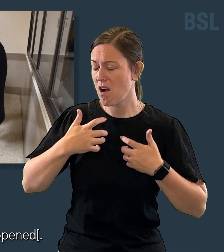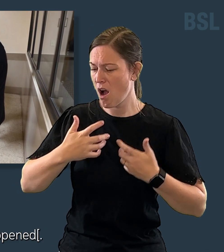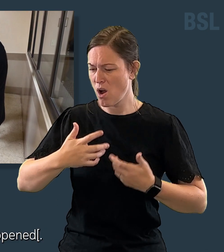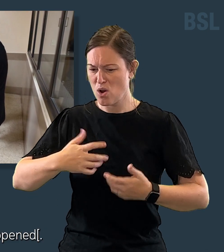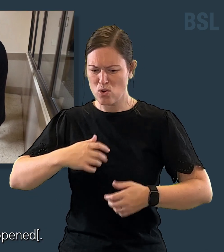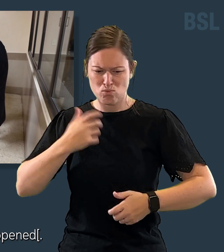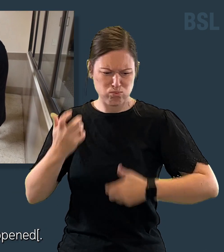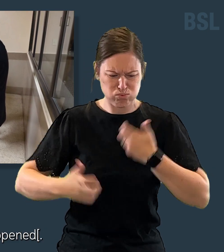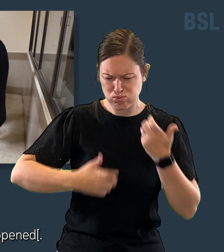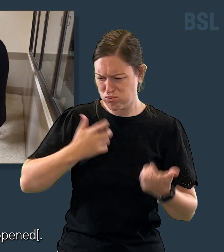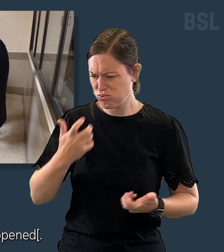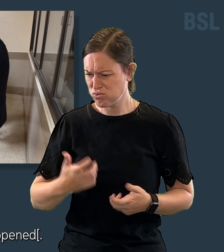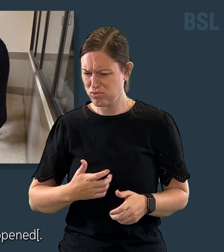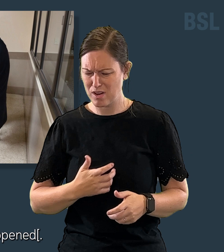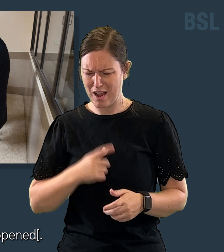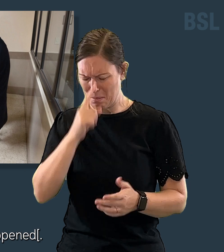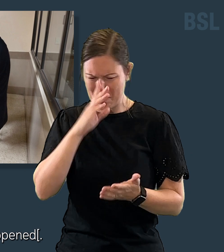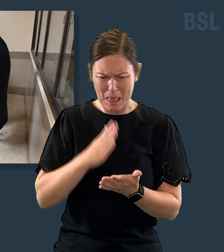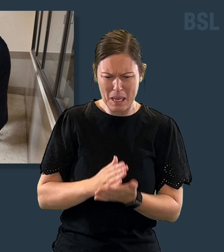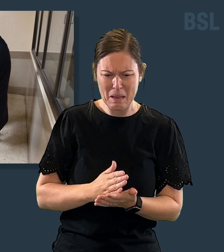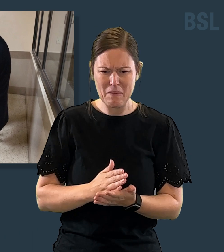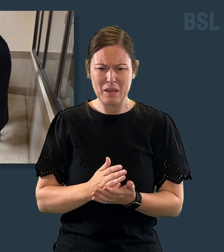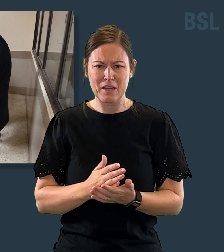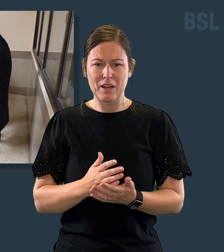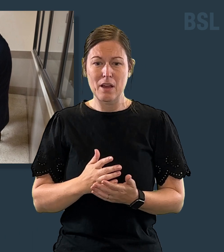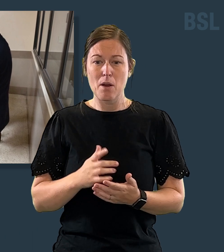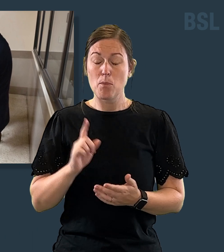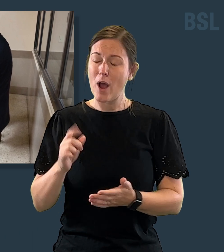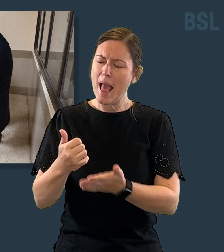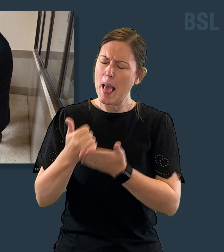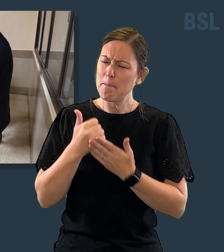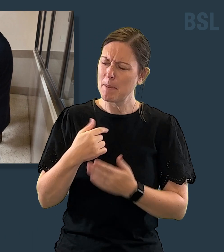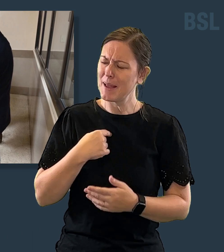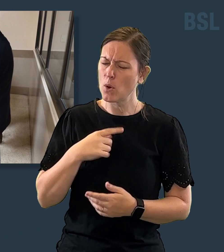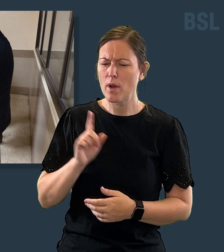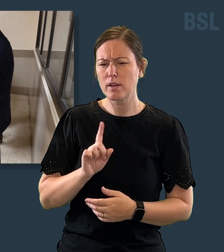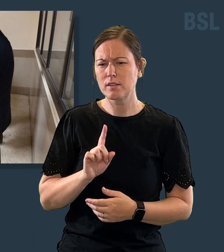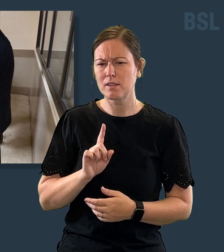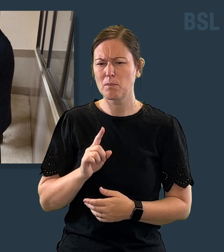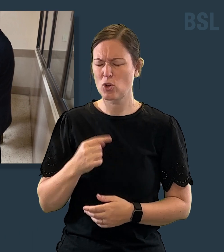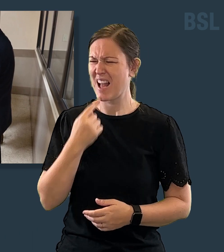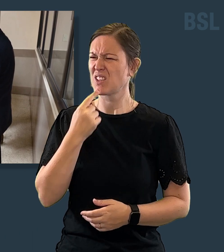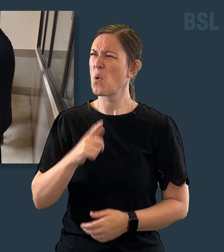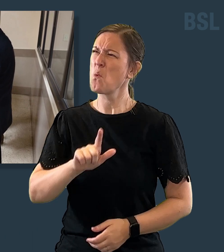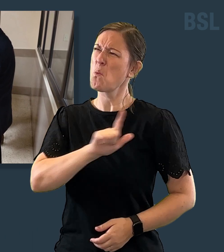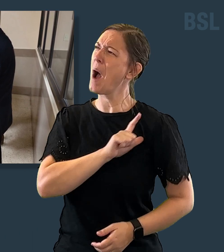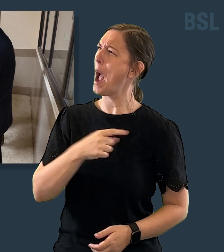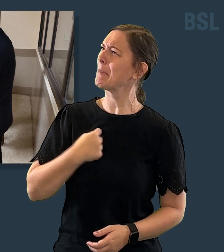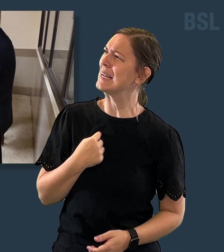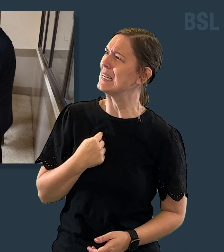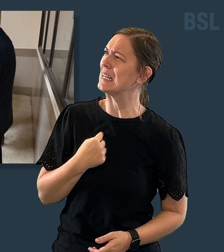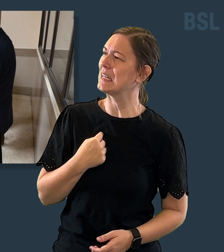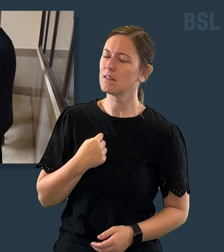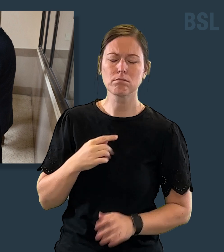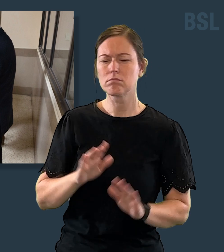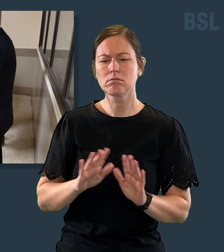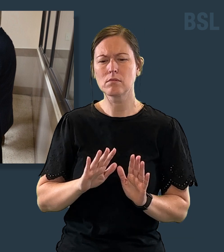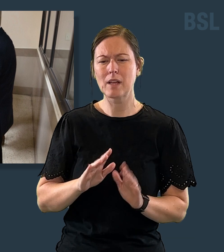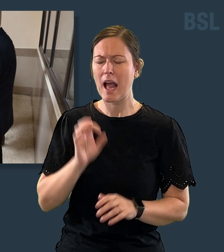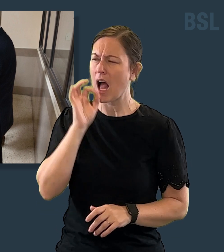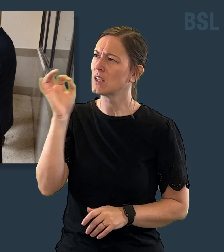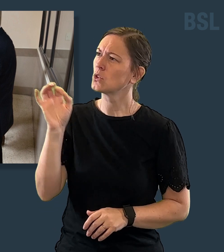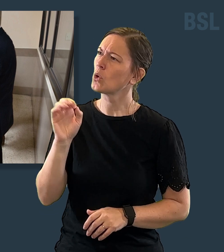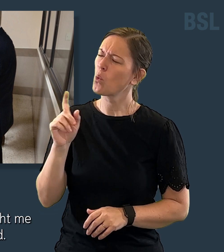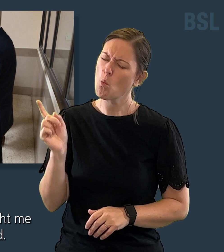anger, and hate when this happened. Something that helped me was not to ask why me, but what